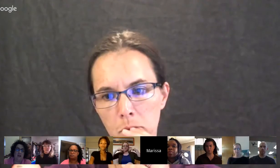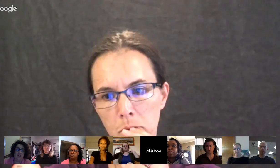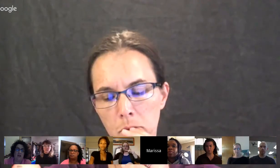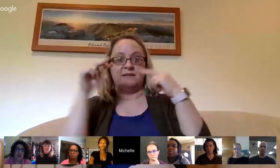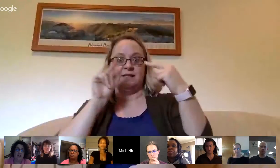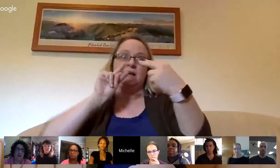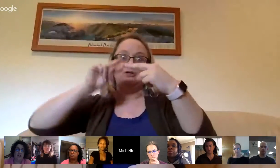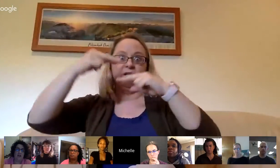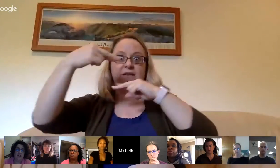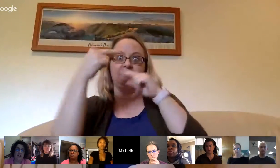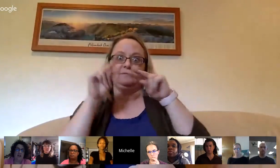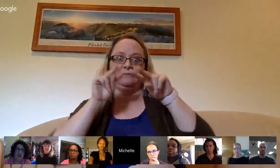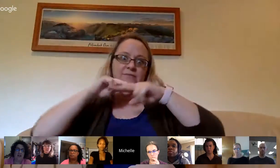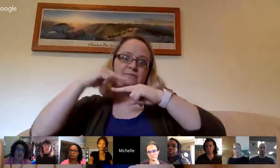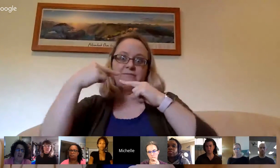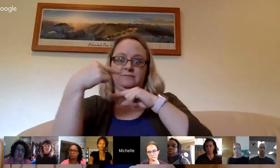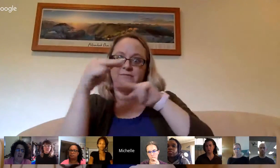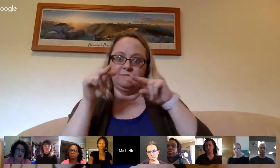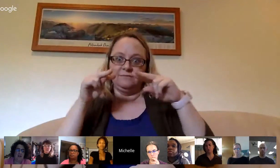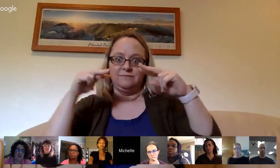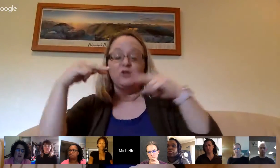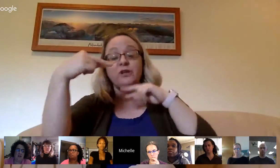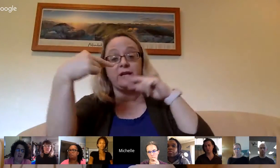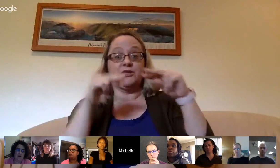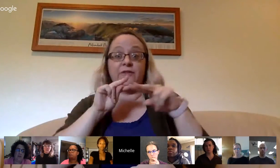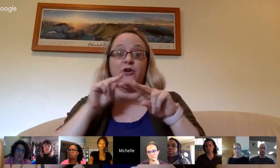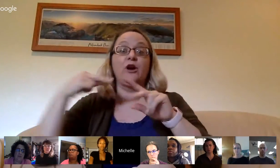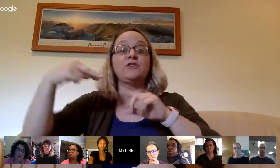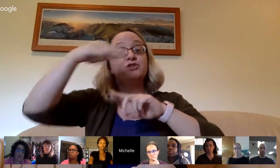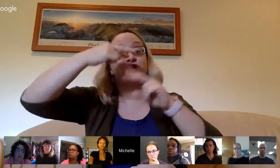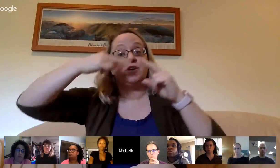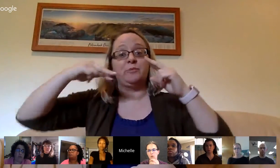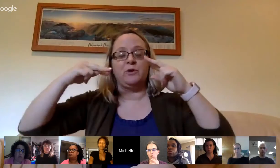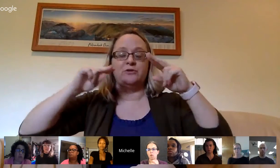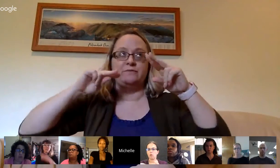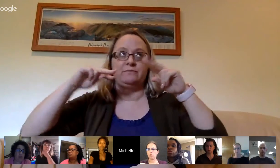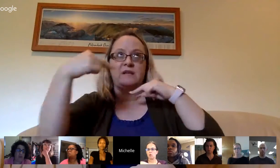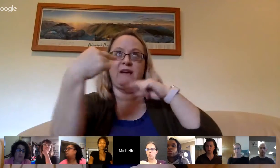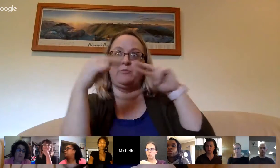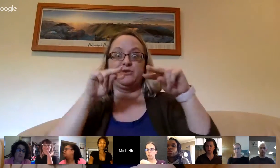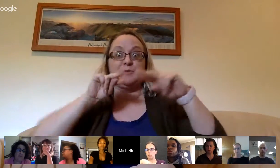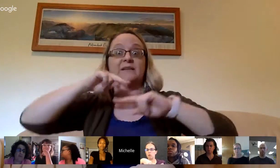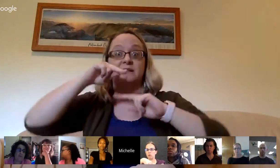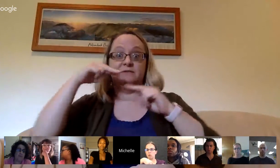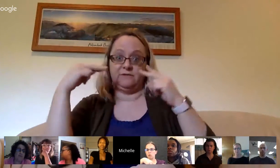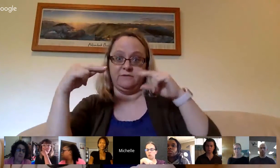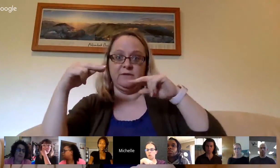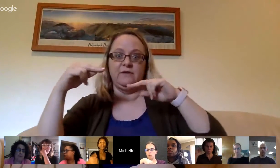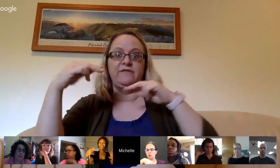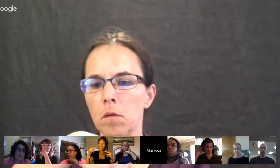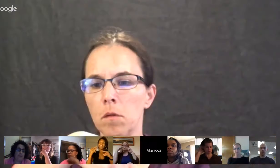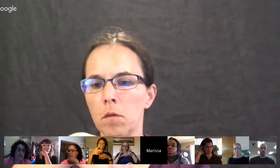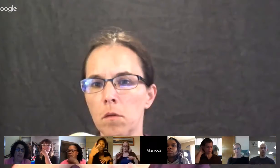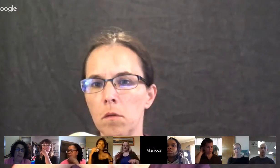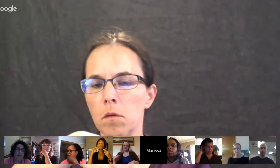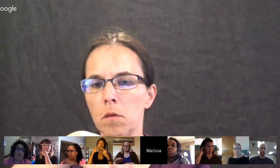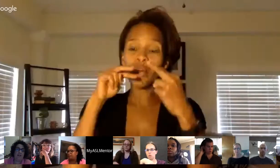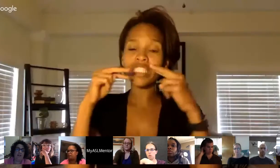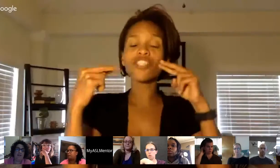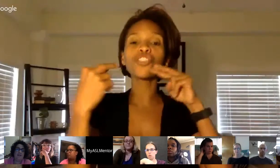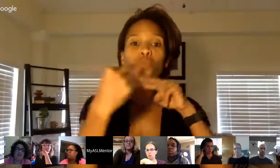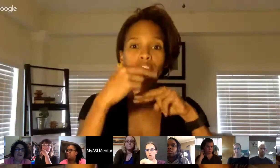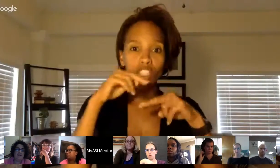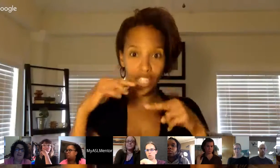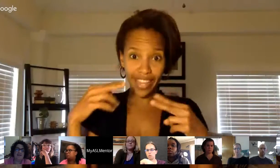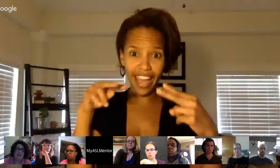to interact and actually look at each other or share or have perspective. Right,